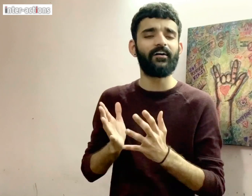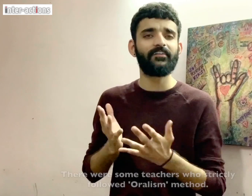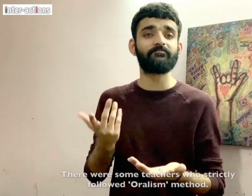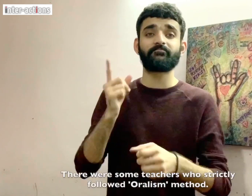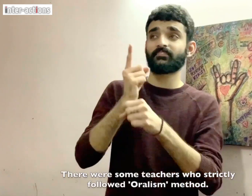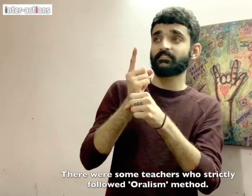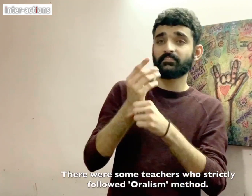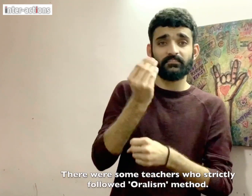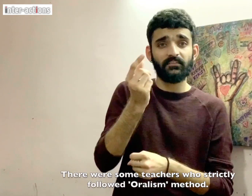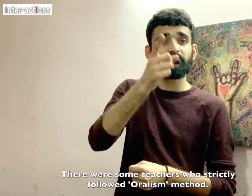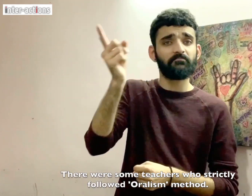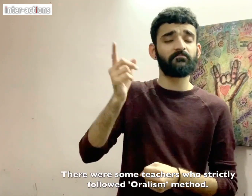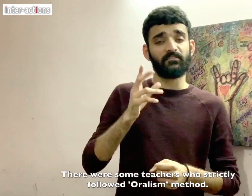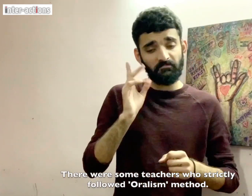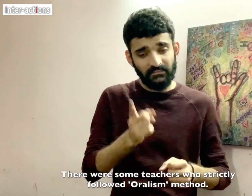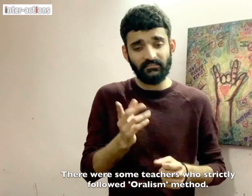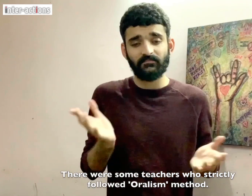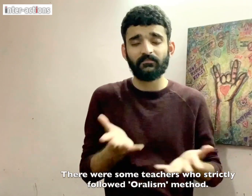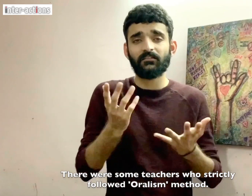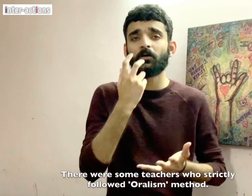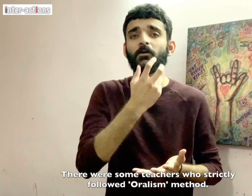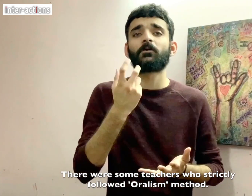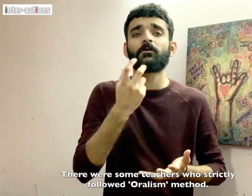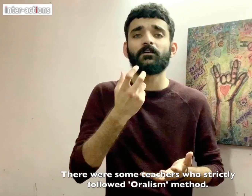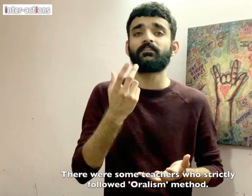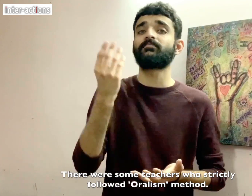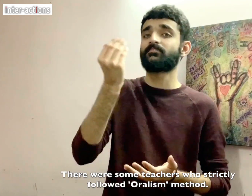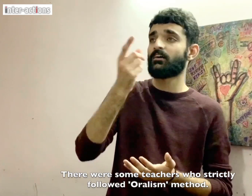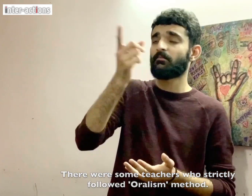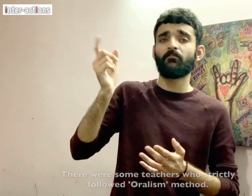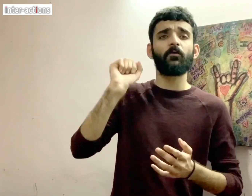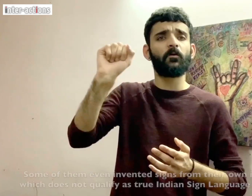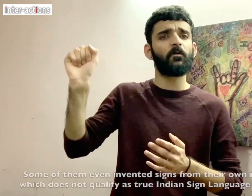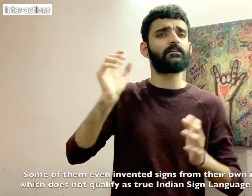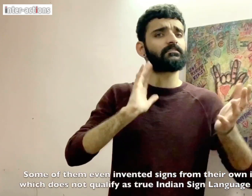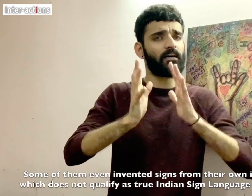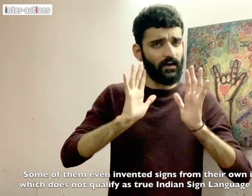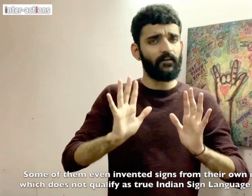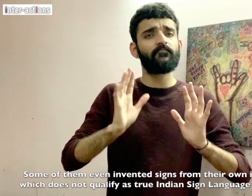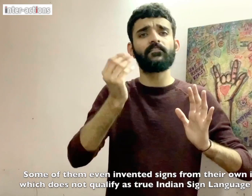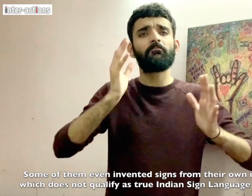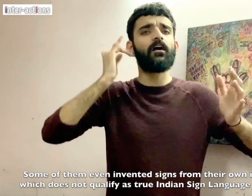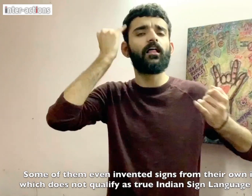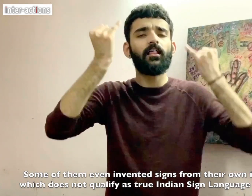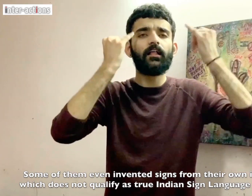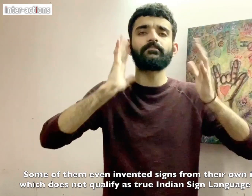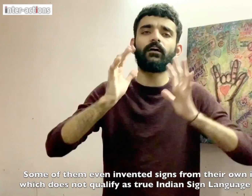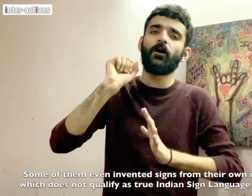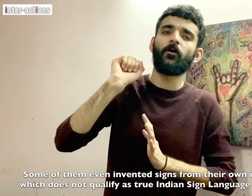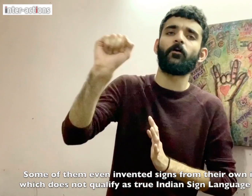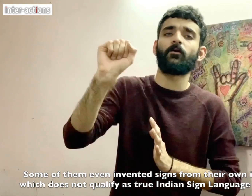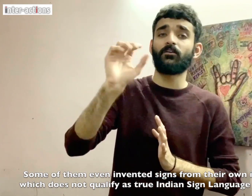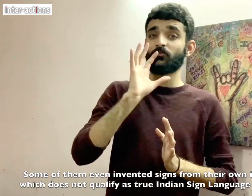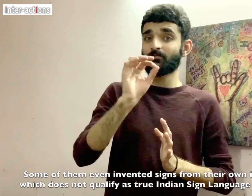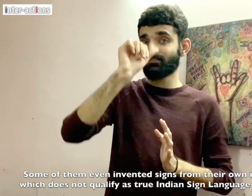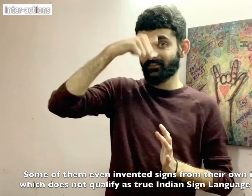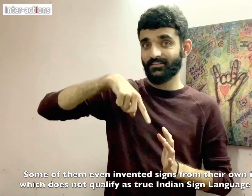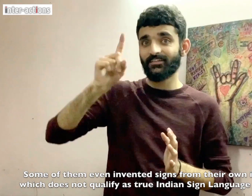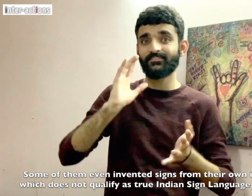were some teachers who strictly followed oralism methods. Some of them even invented signs from their own ideas, which does not